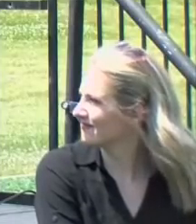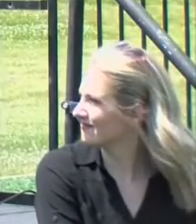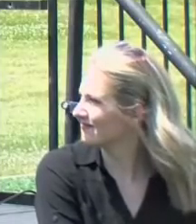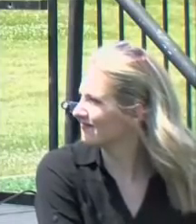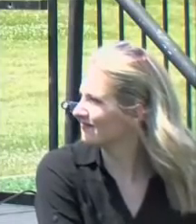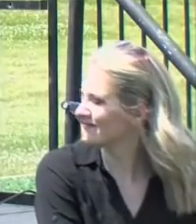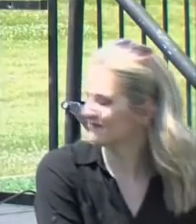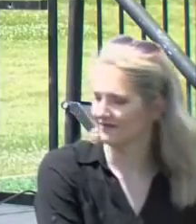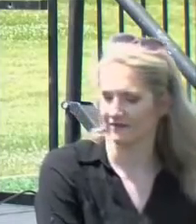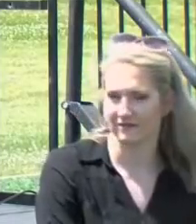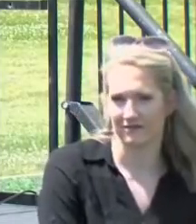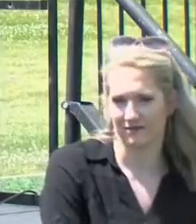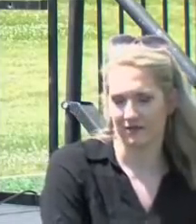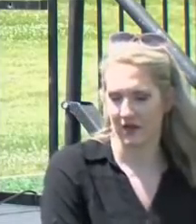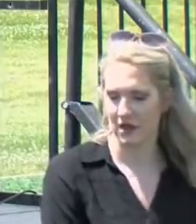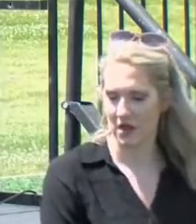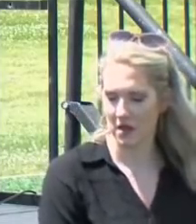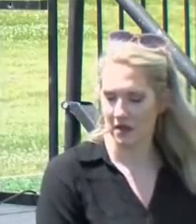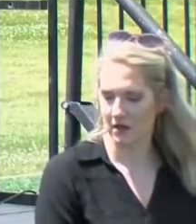Olivia Glow.